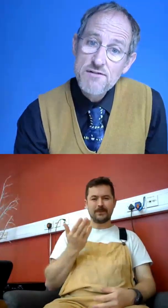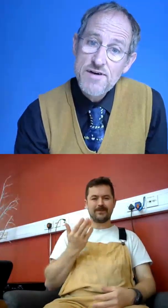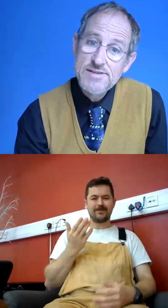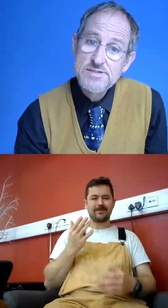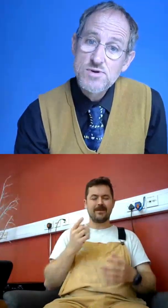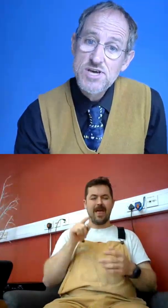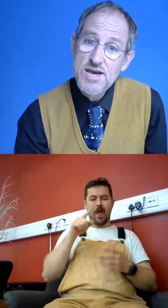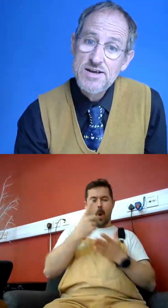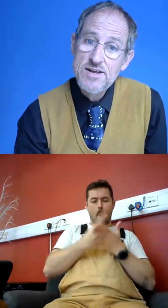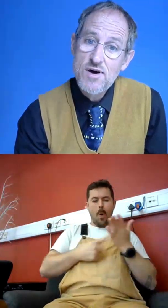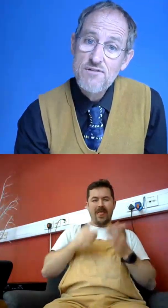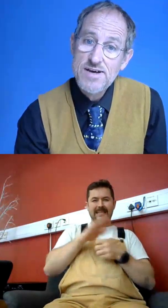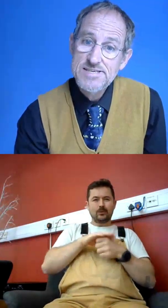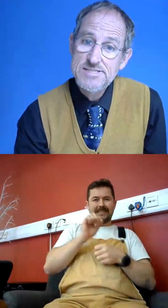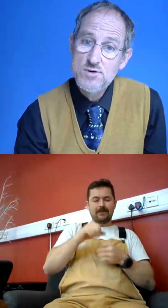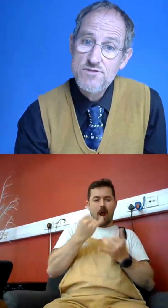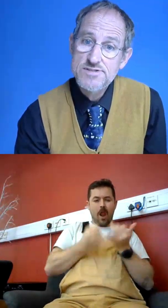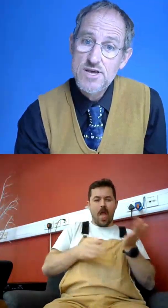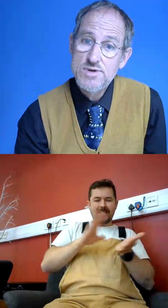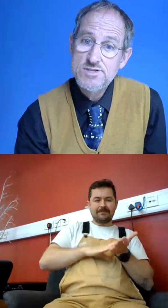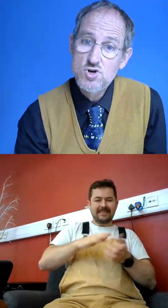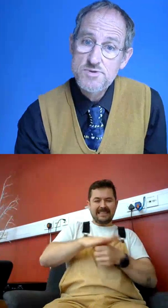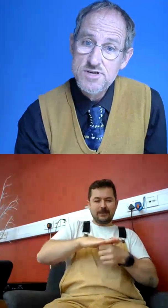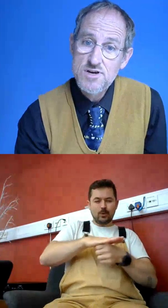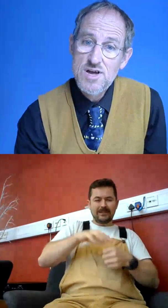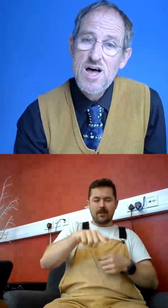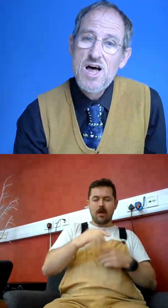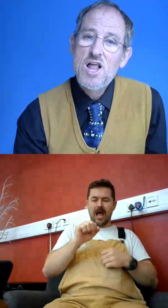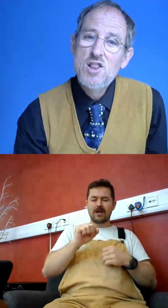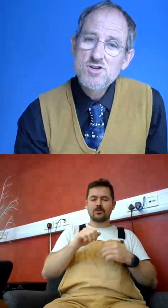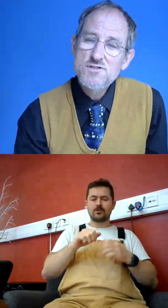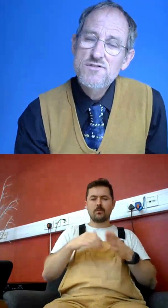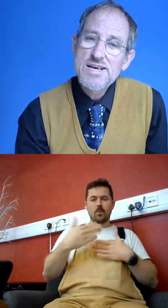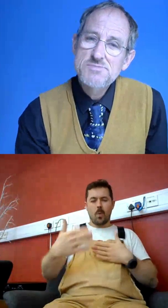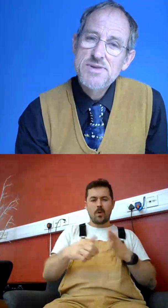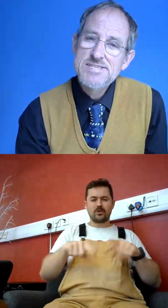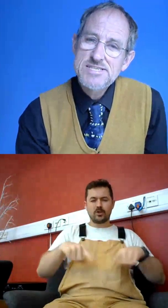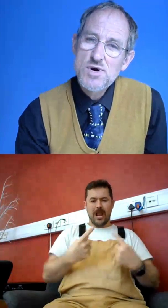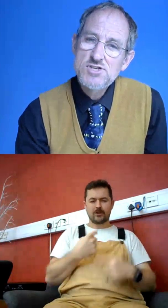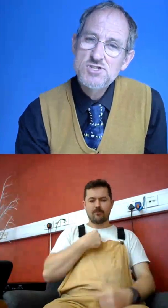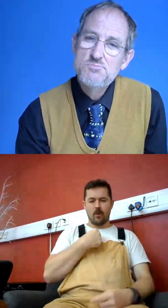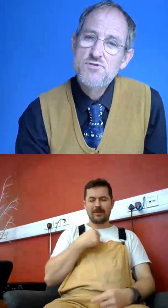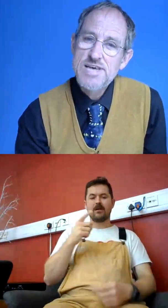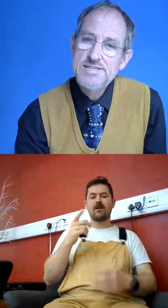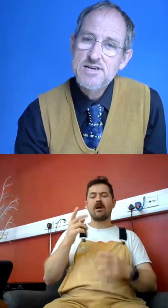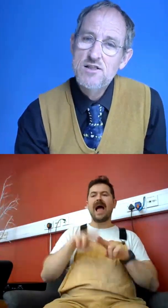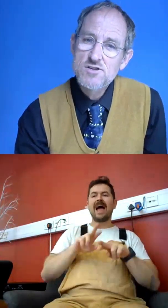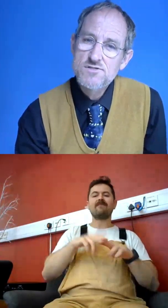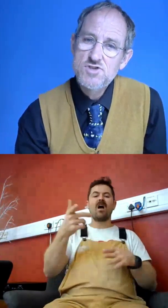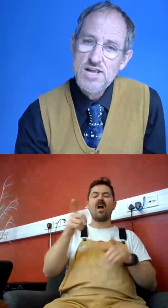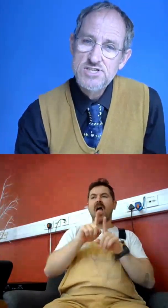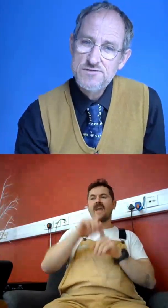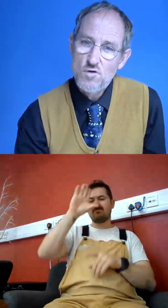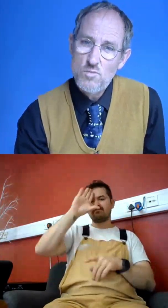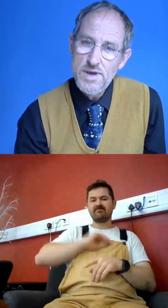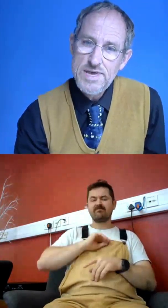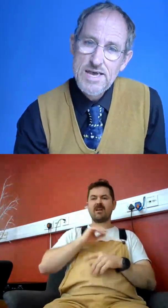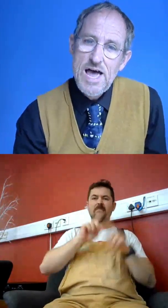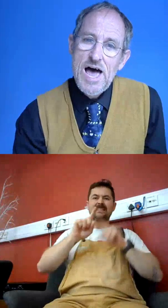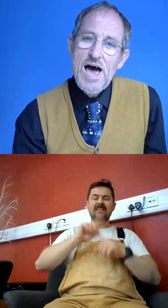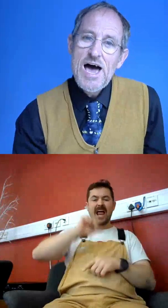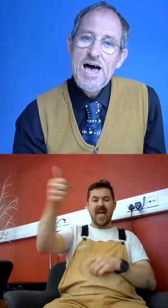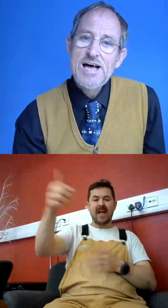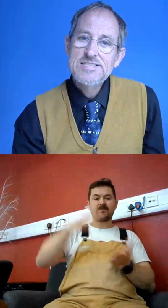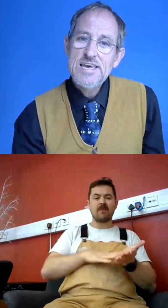speeches, training events, which again I don't have access to if there's no interpreter. A lot of last minute situations present a lot of challenges for